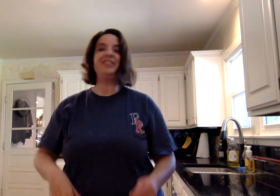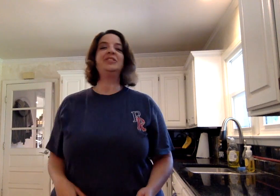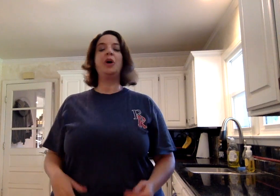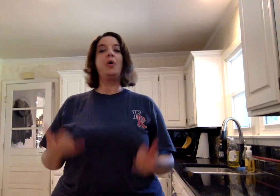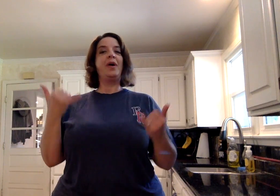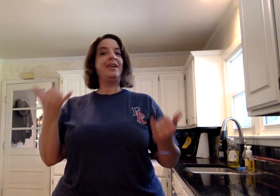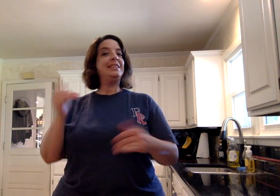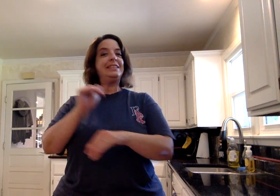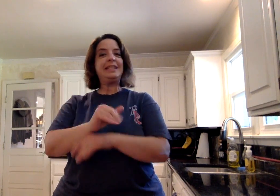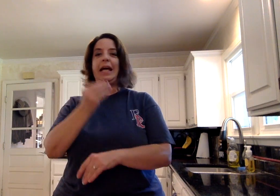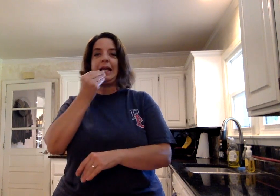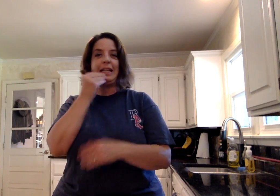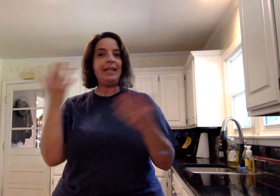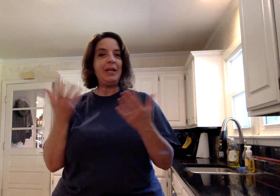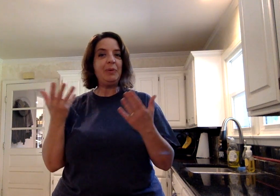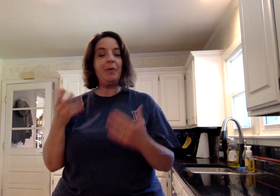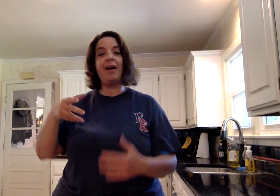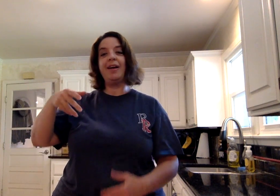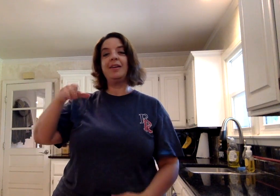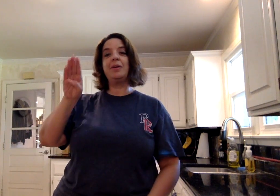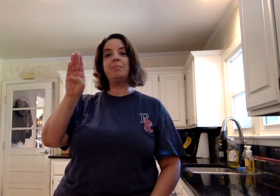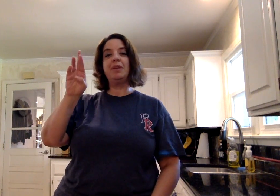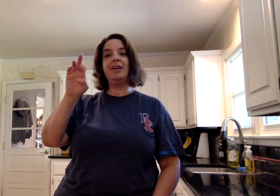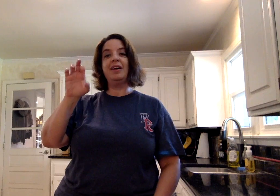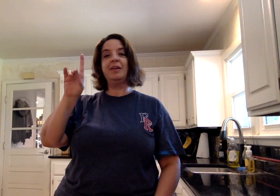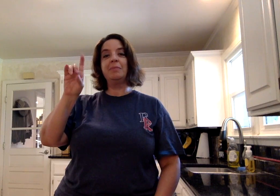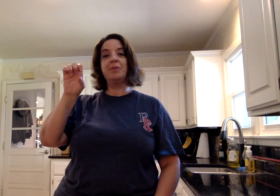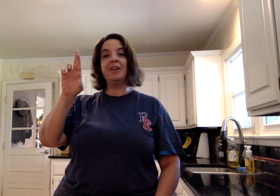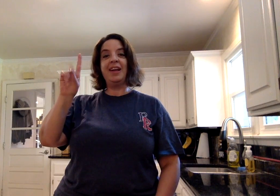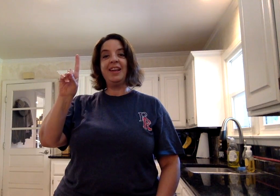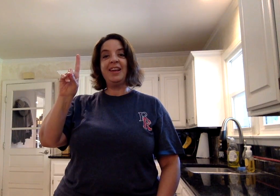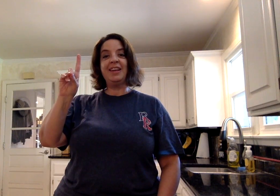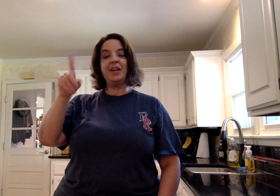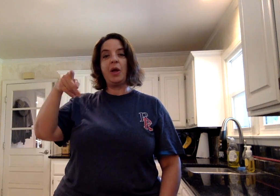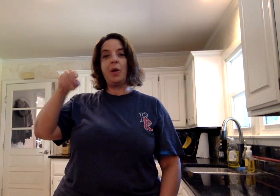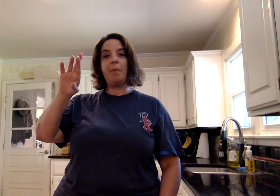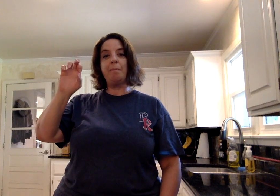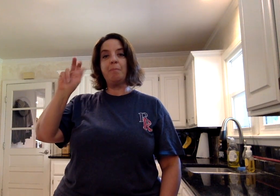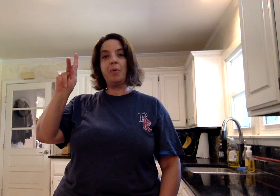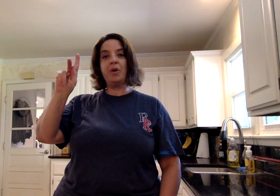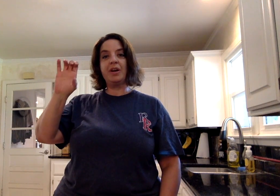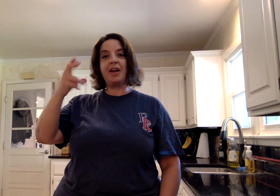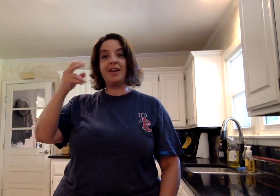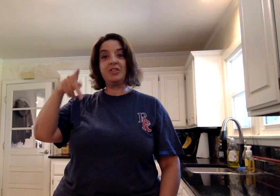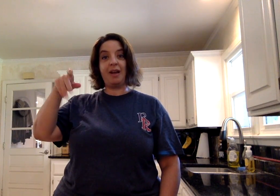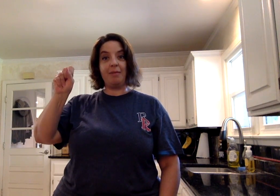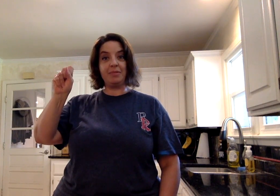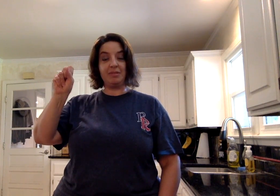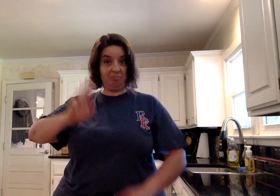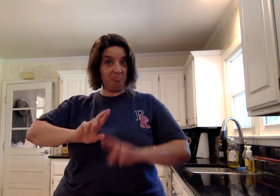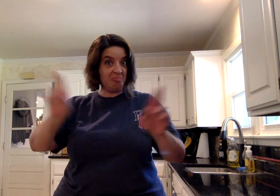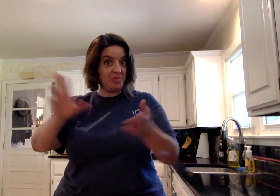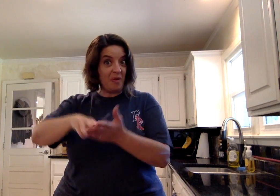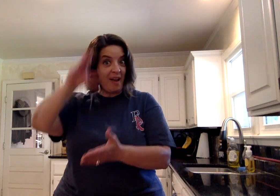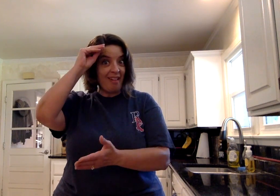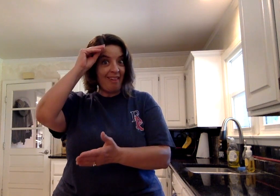ready? So tonight for dinner, I'm making breaded pork chops. You ready